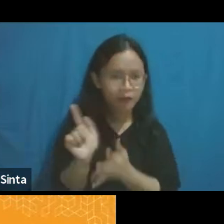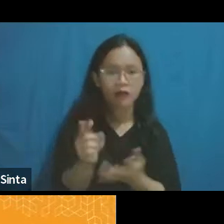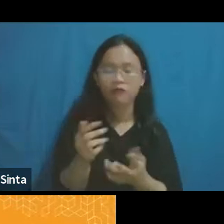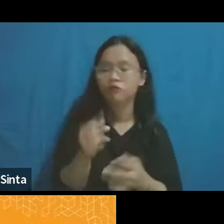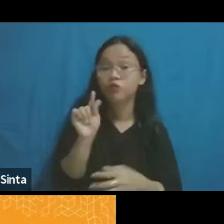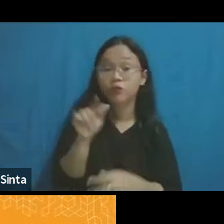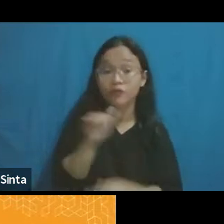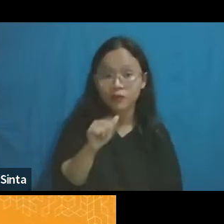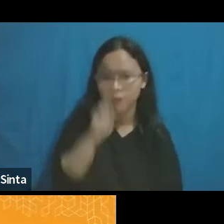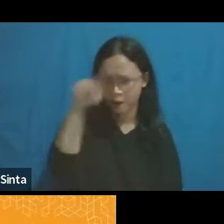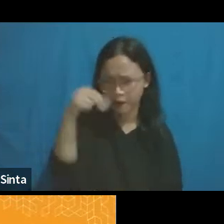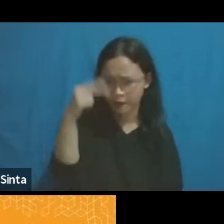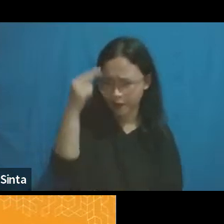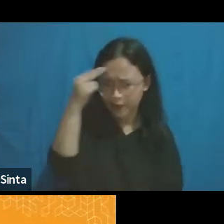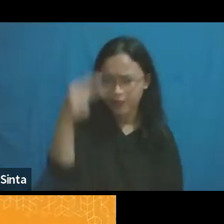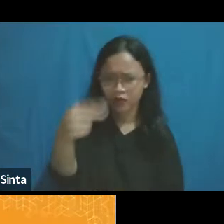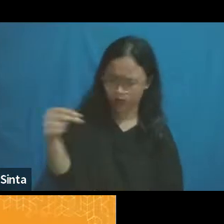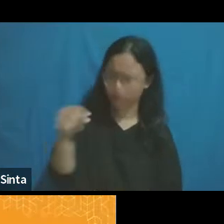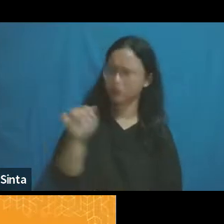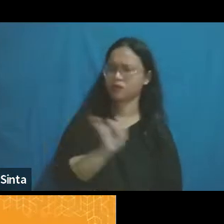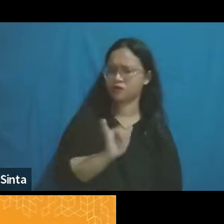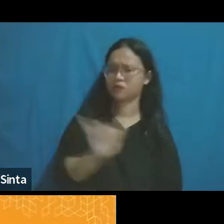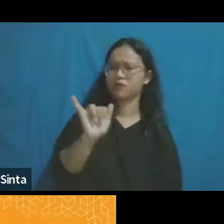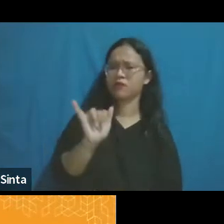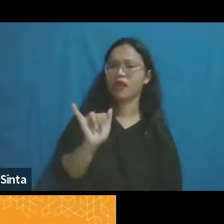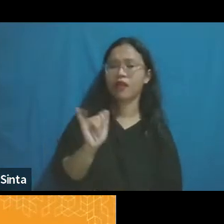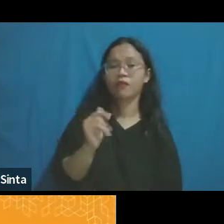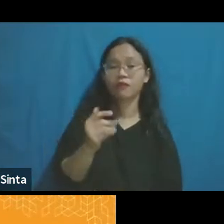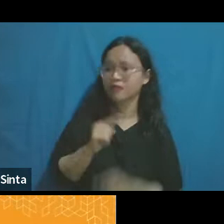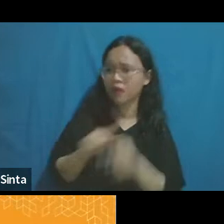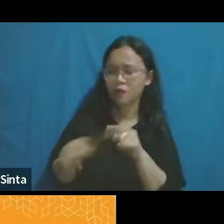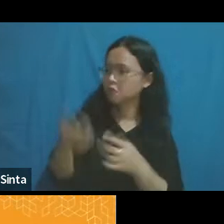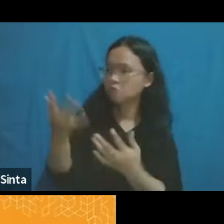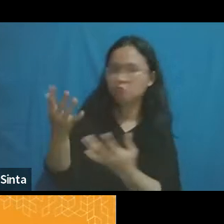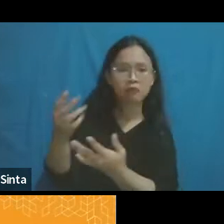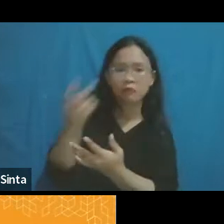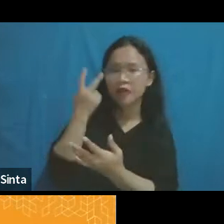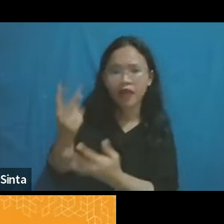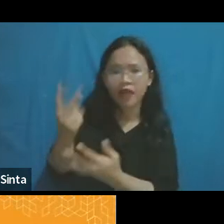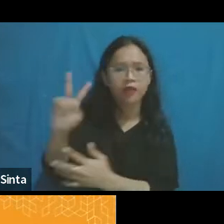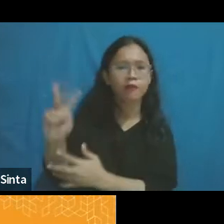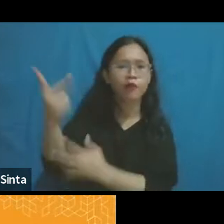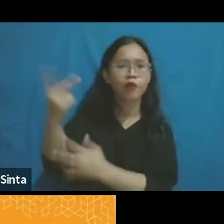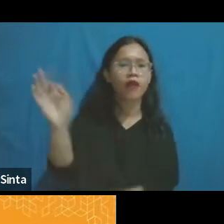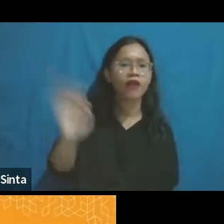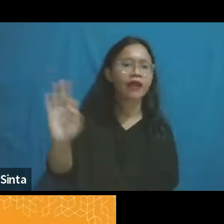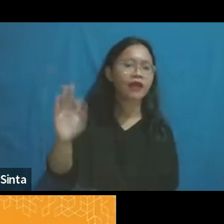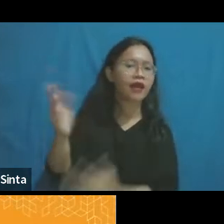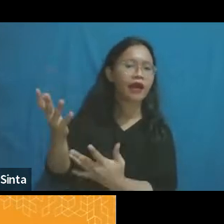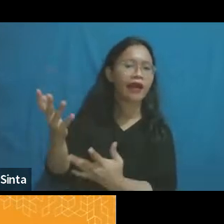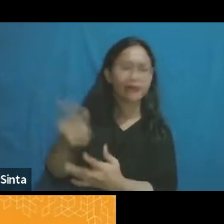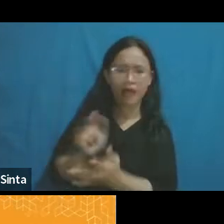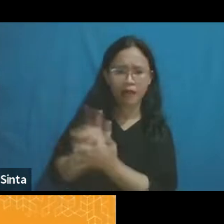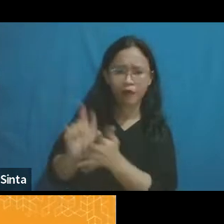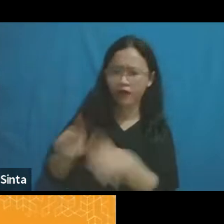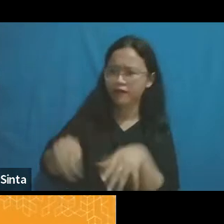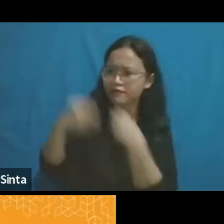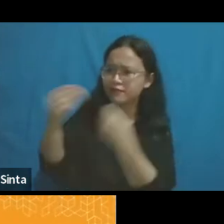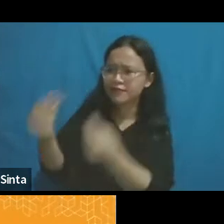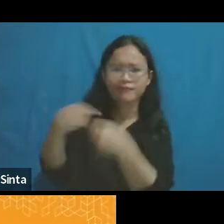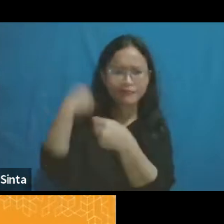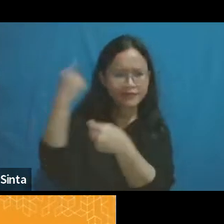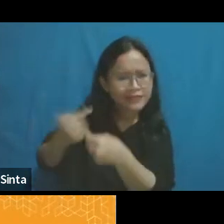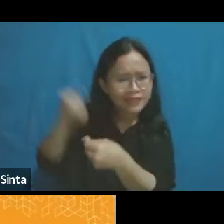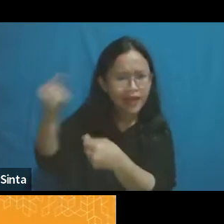no significant improvement on this kind of issues. And also every year there is not only every year,